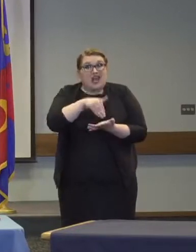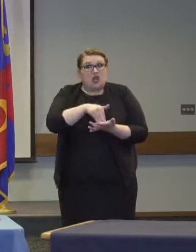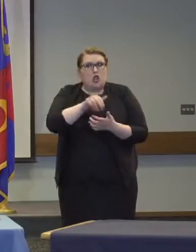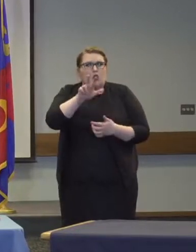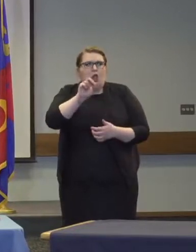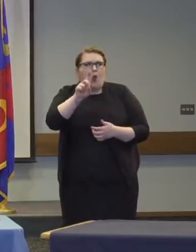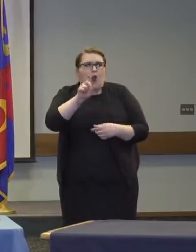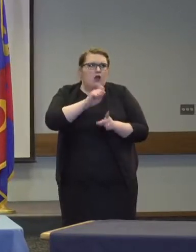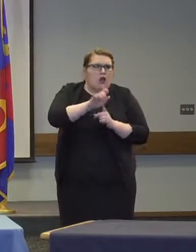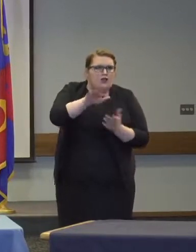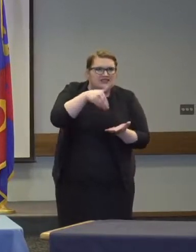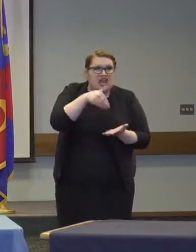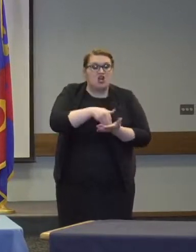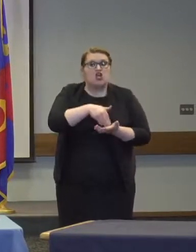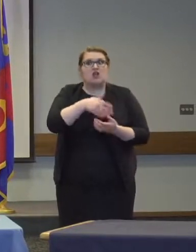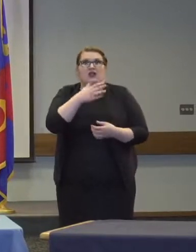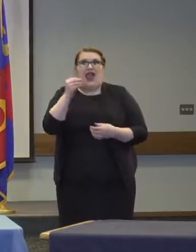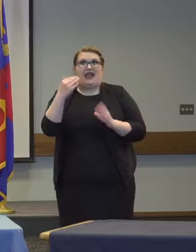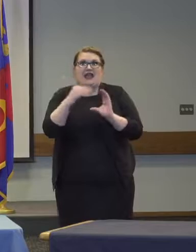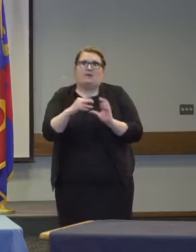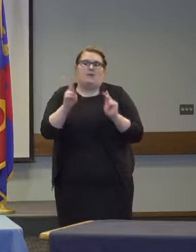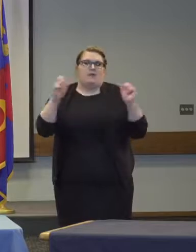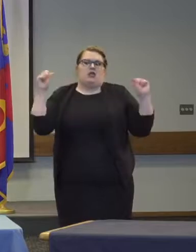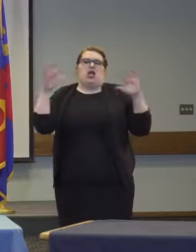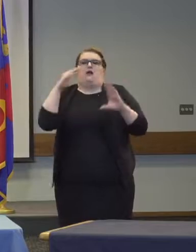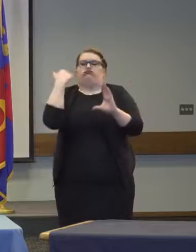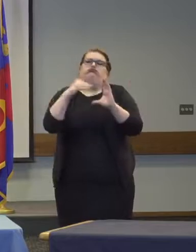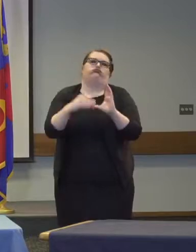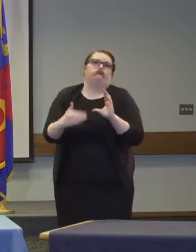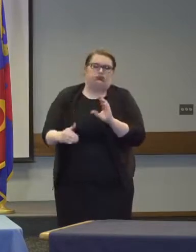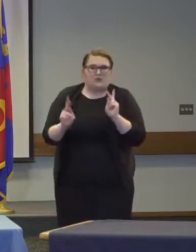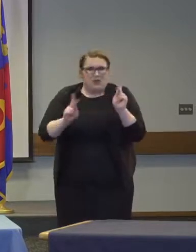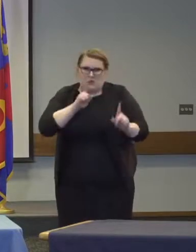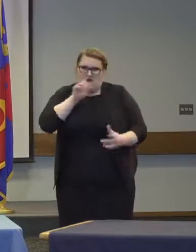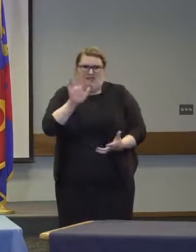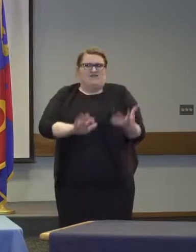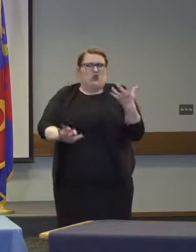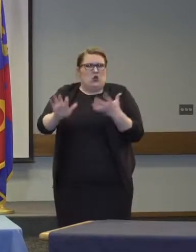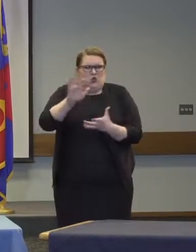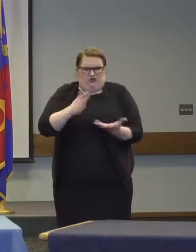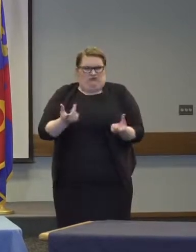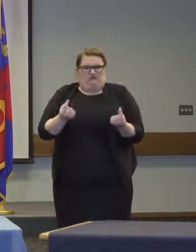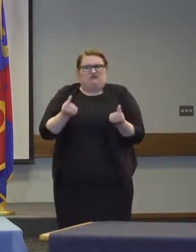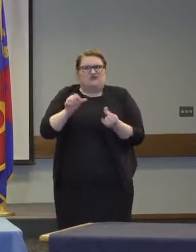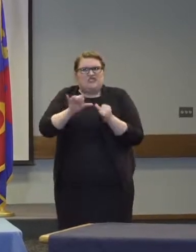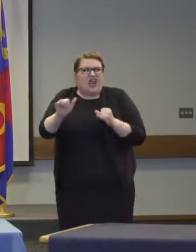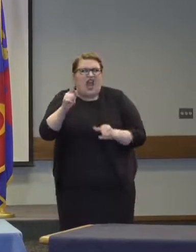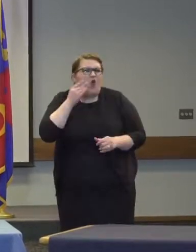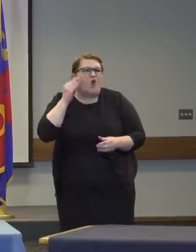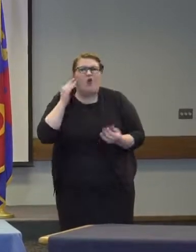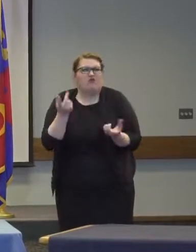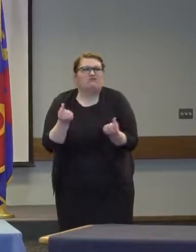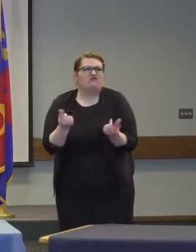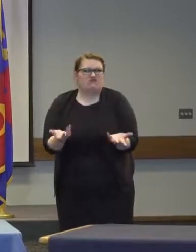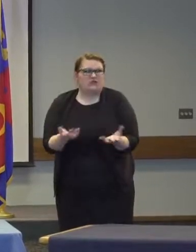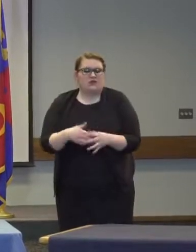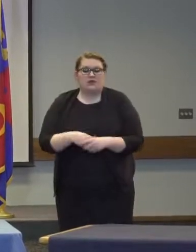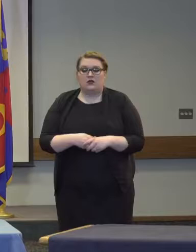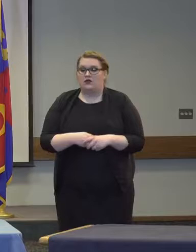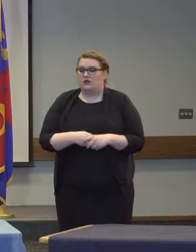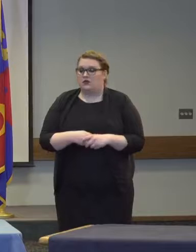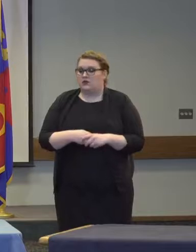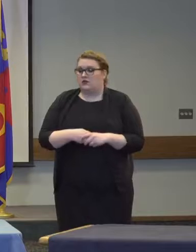of our emails were flooded with questions. People were very confused about the stay-at-home order. So can